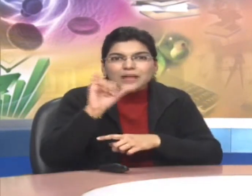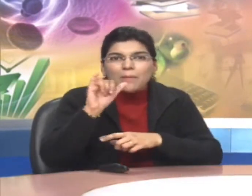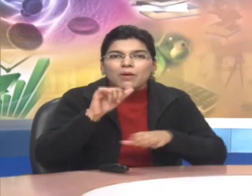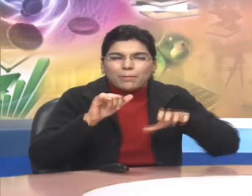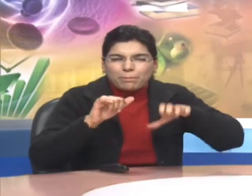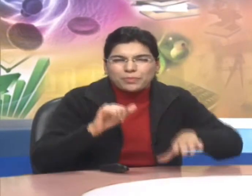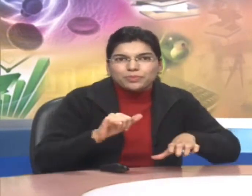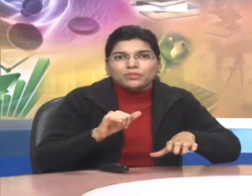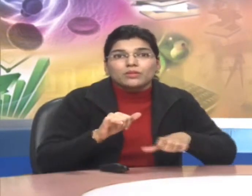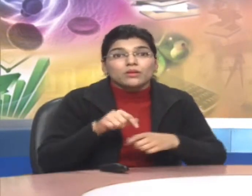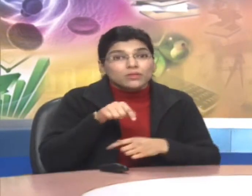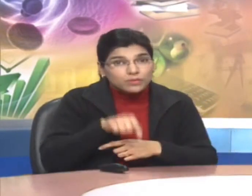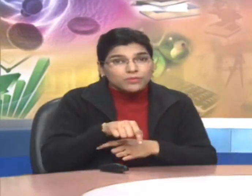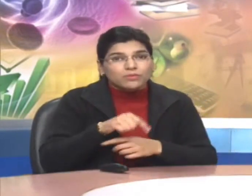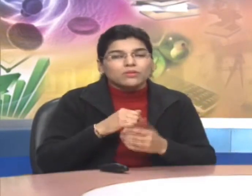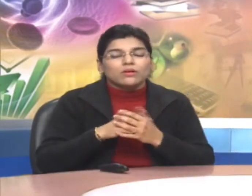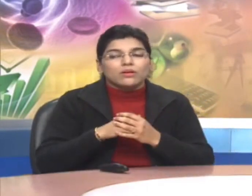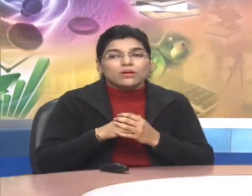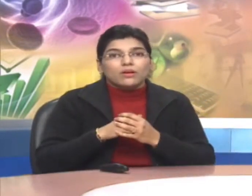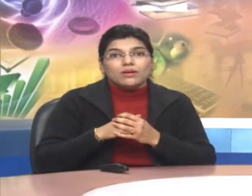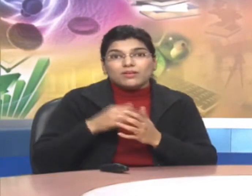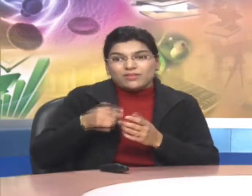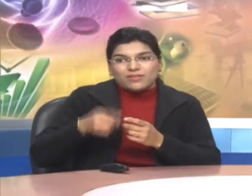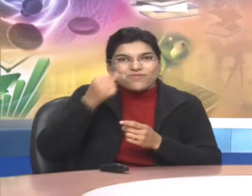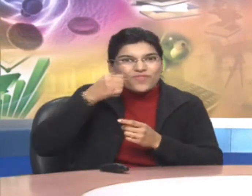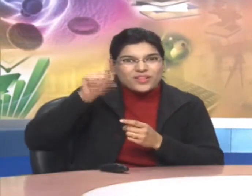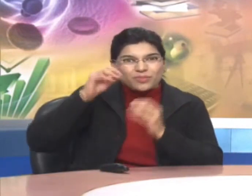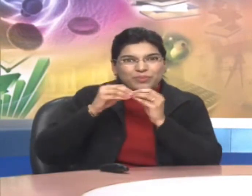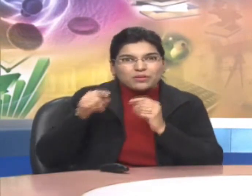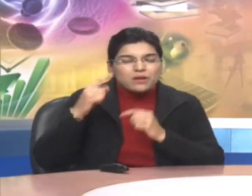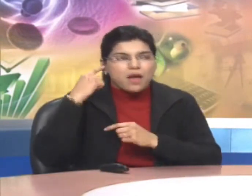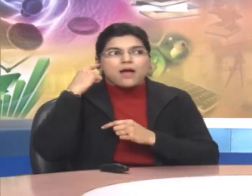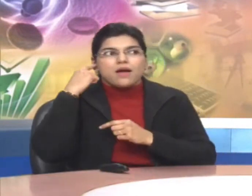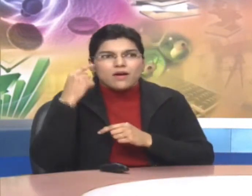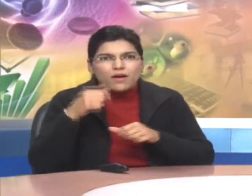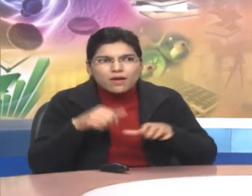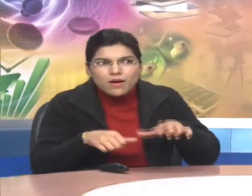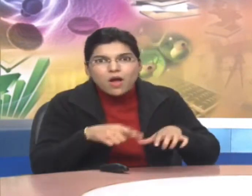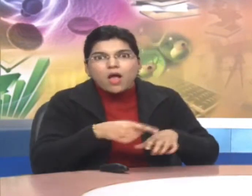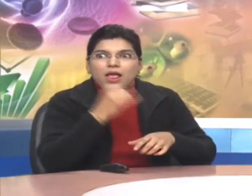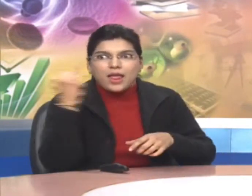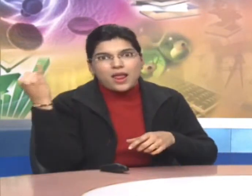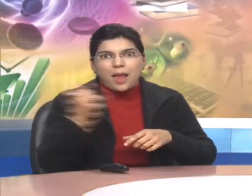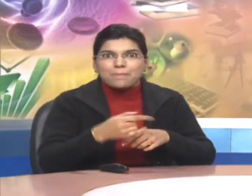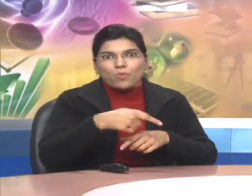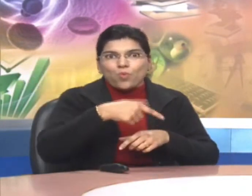Then a thump and the rattle of small stones announced that Tiger had